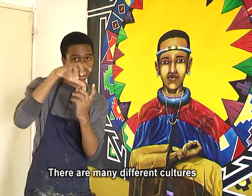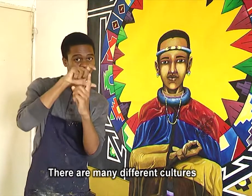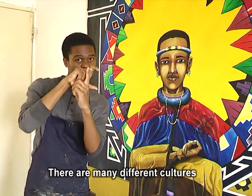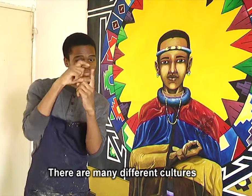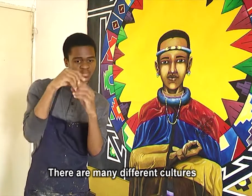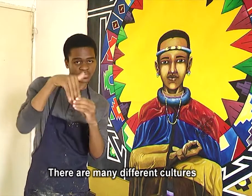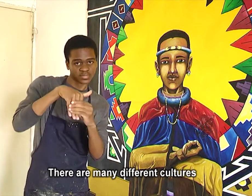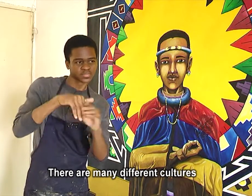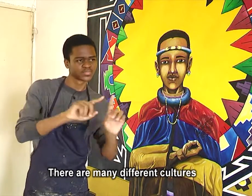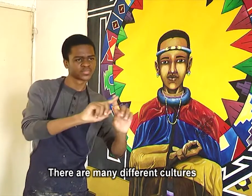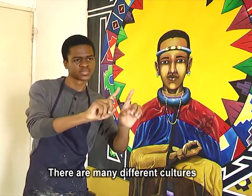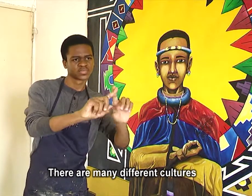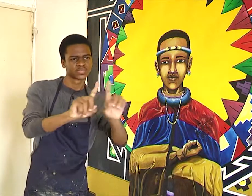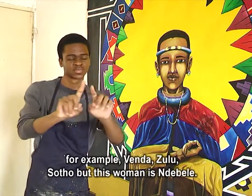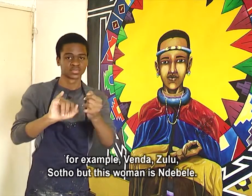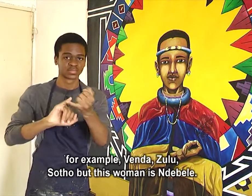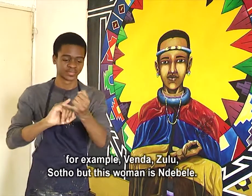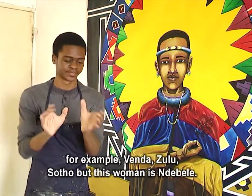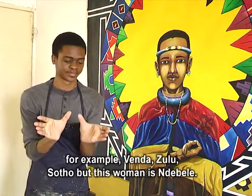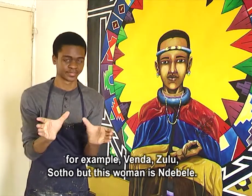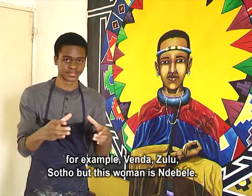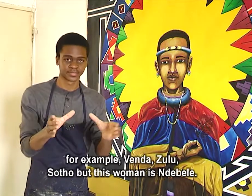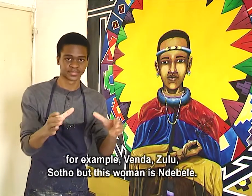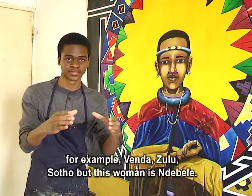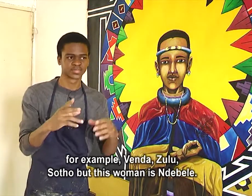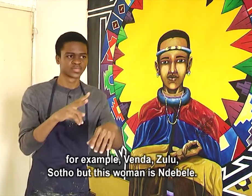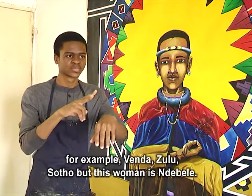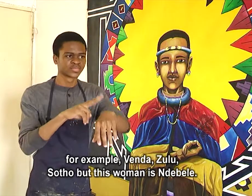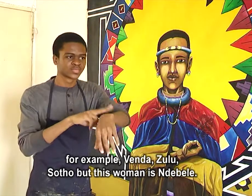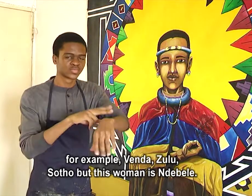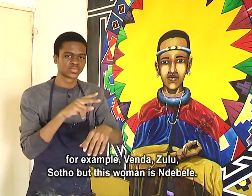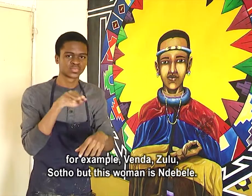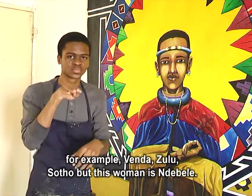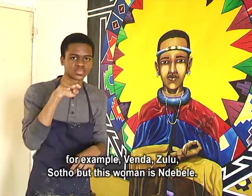There are many different cultures. For example, Venda, Zulu, Sutu.